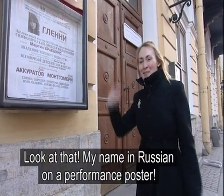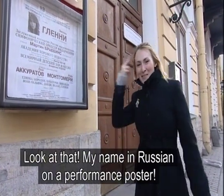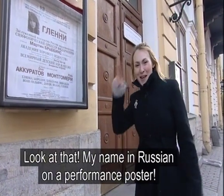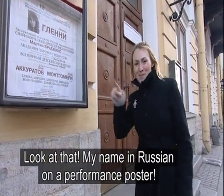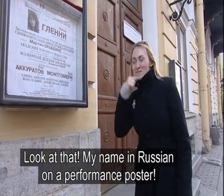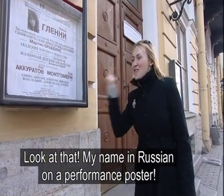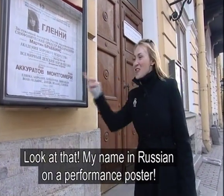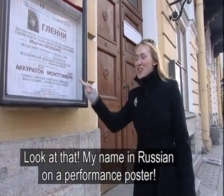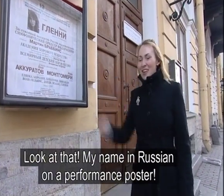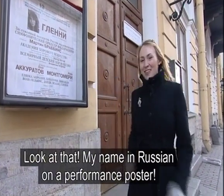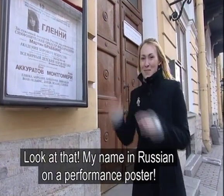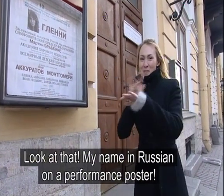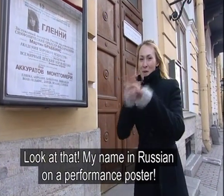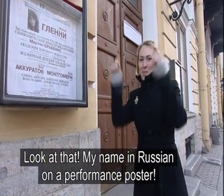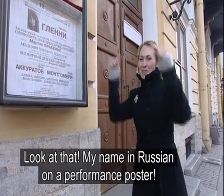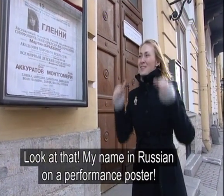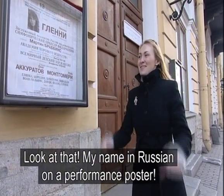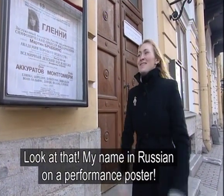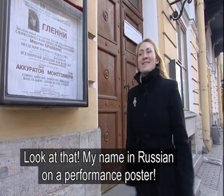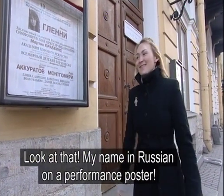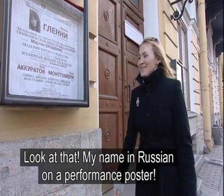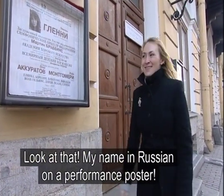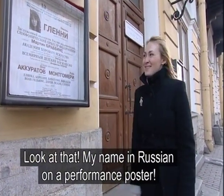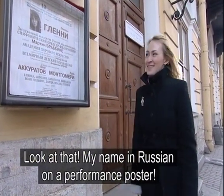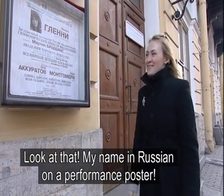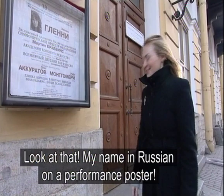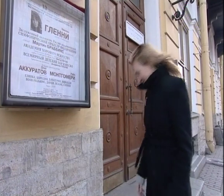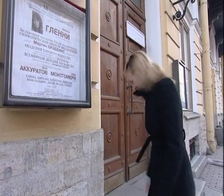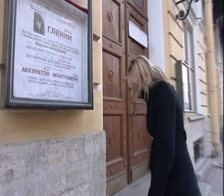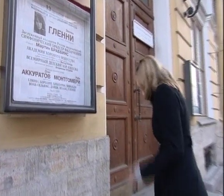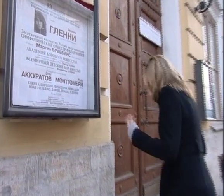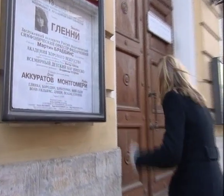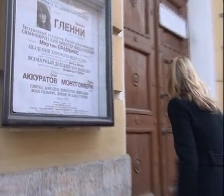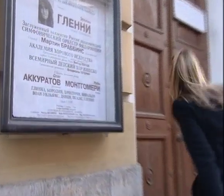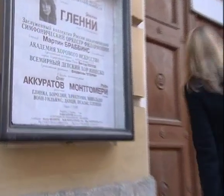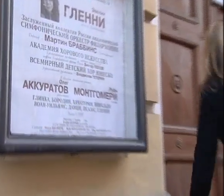Look at that! My name in Russian on a performance poster.